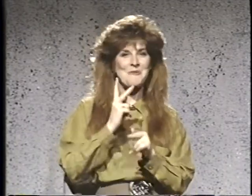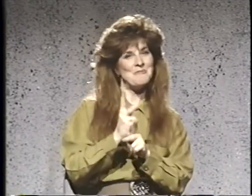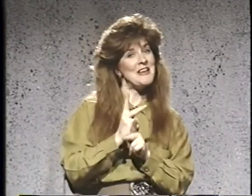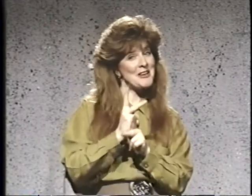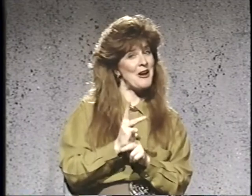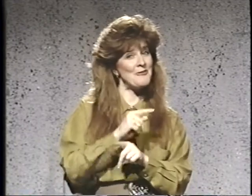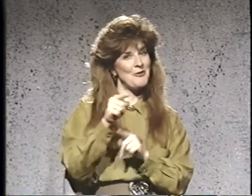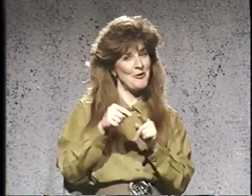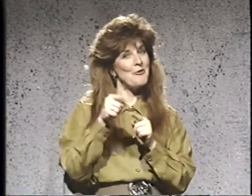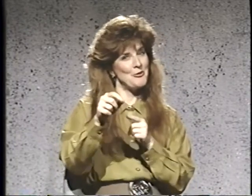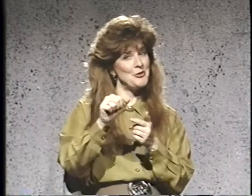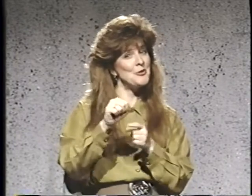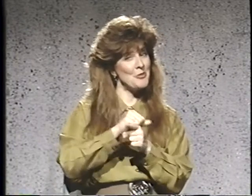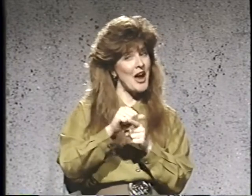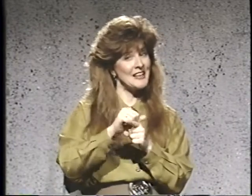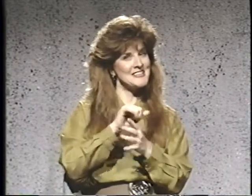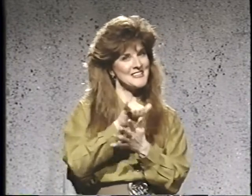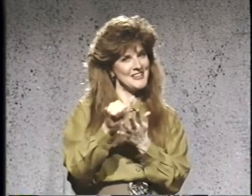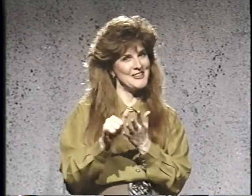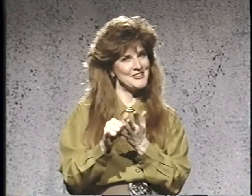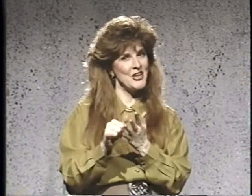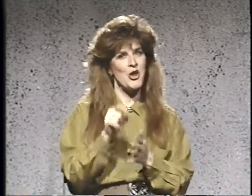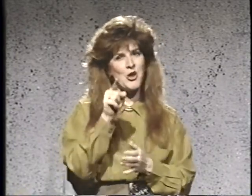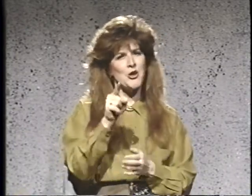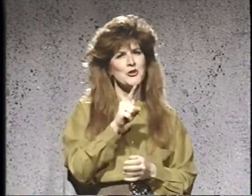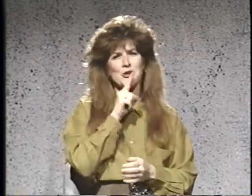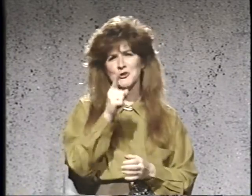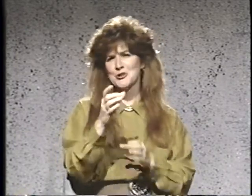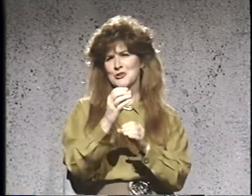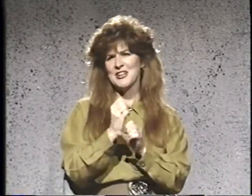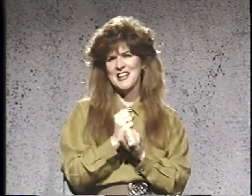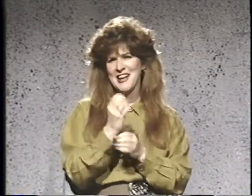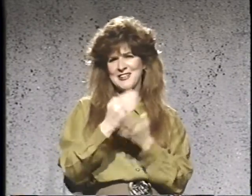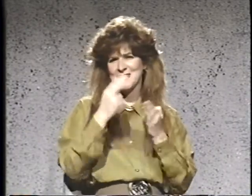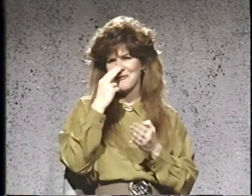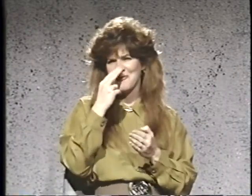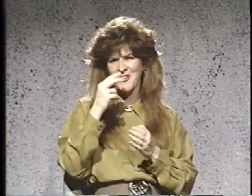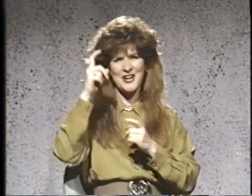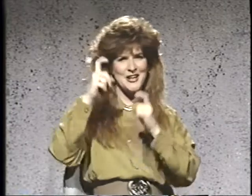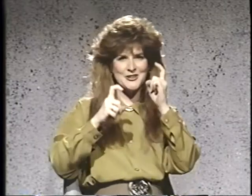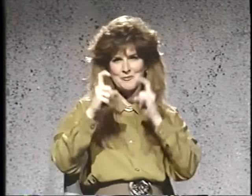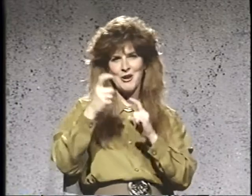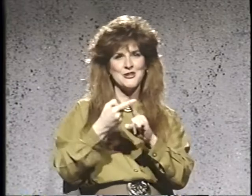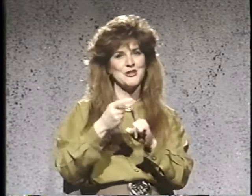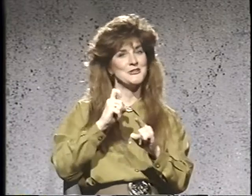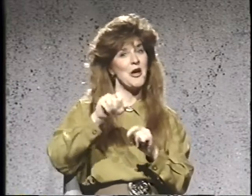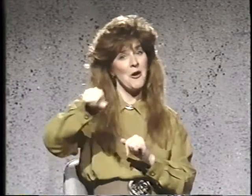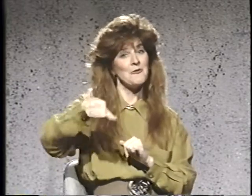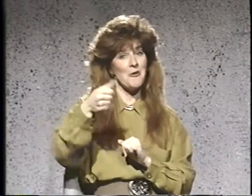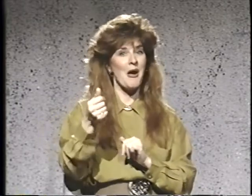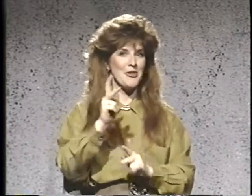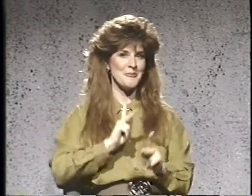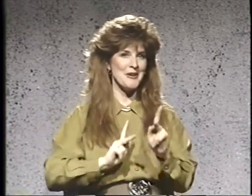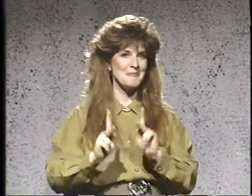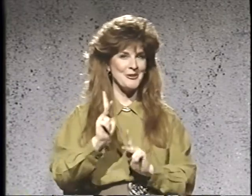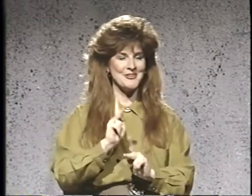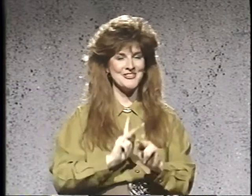Be careful when you practice these. You're sure to get some funny expressions from other people.